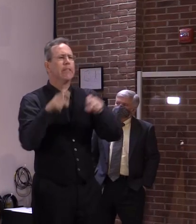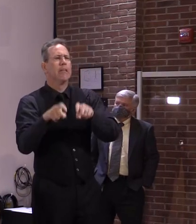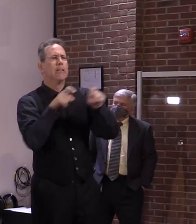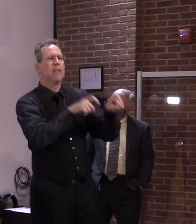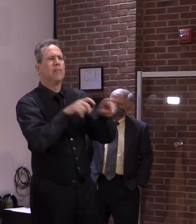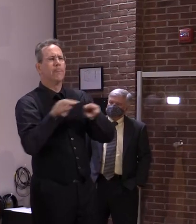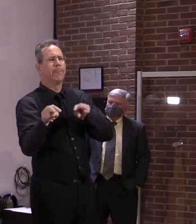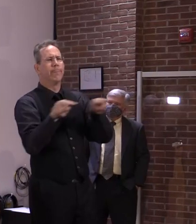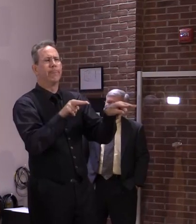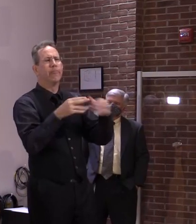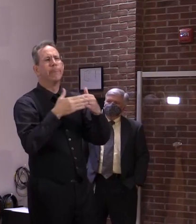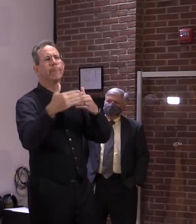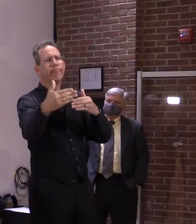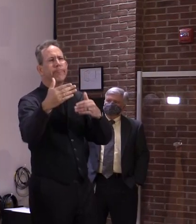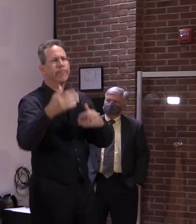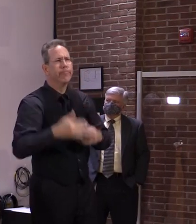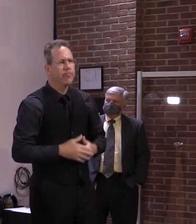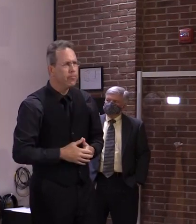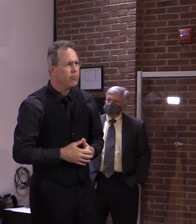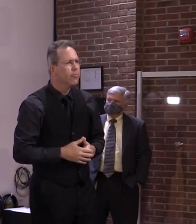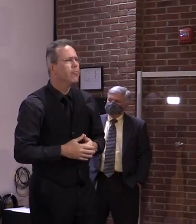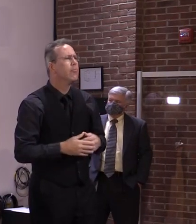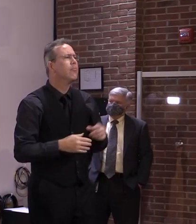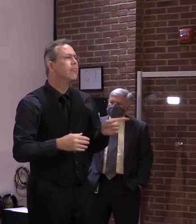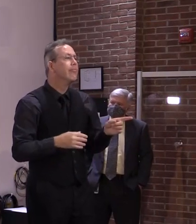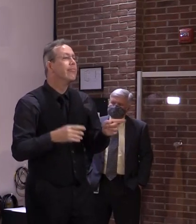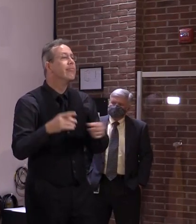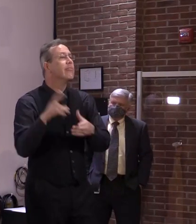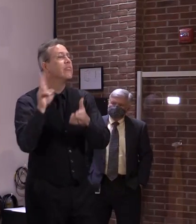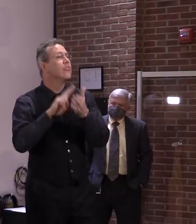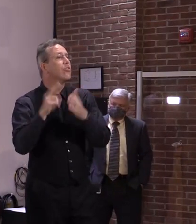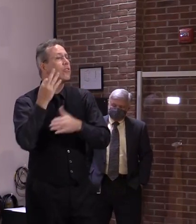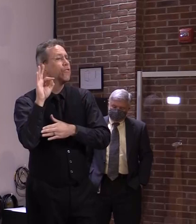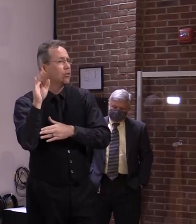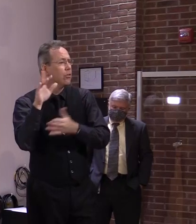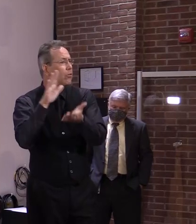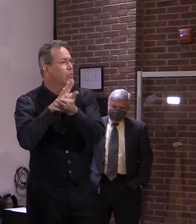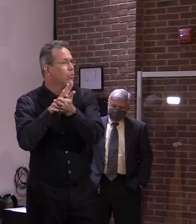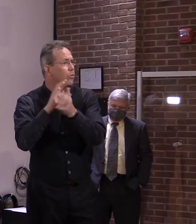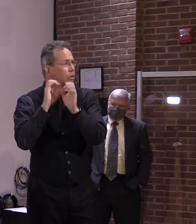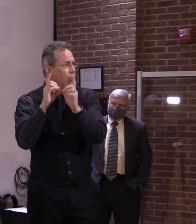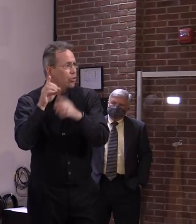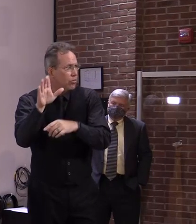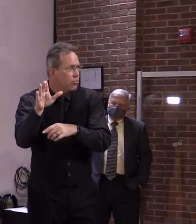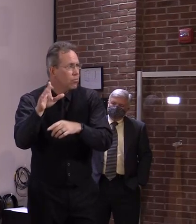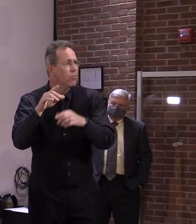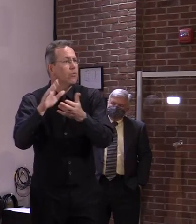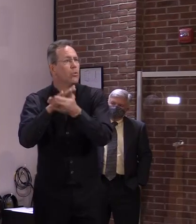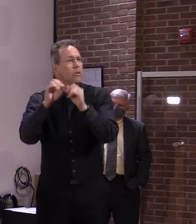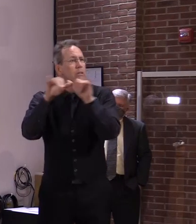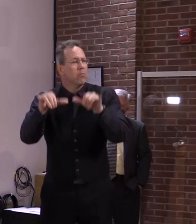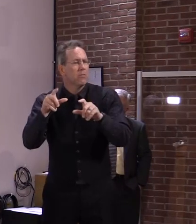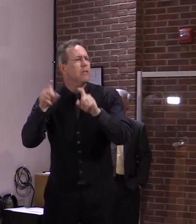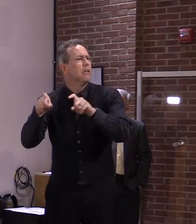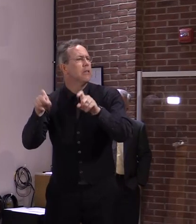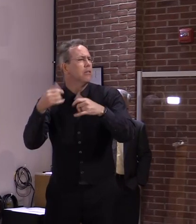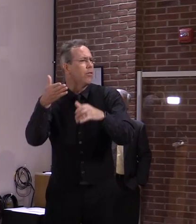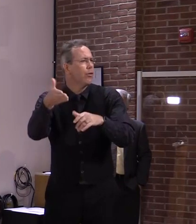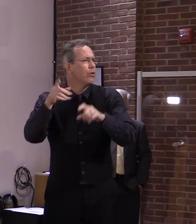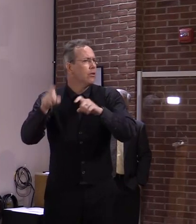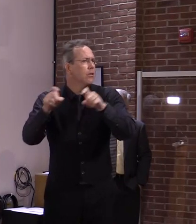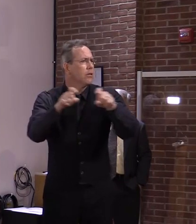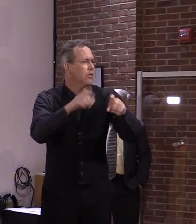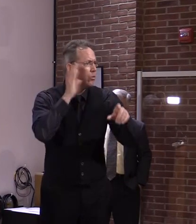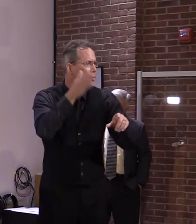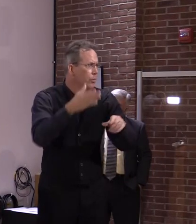about some of the pilot work that's going on in the education system regarding students who are not old